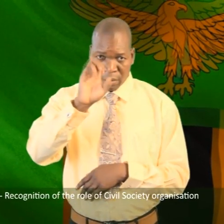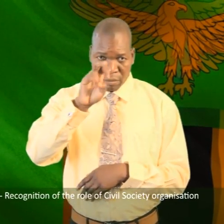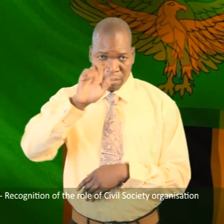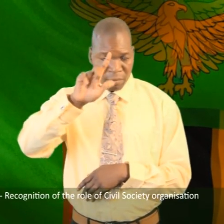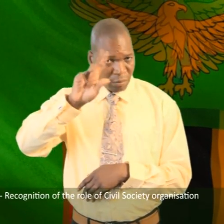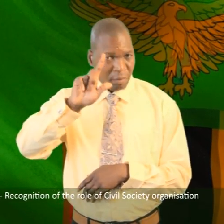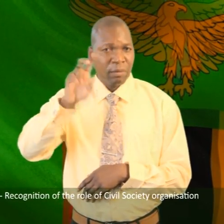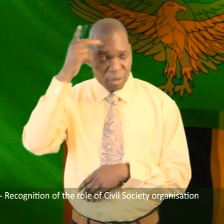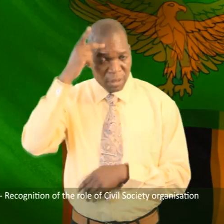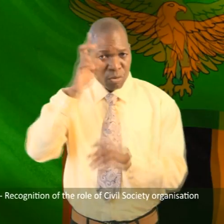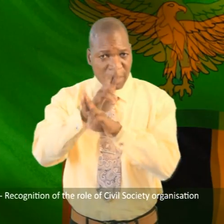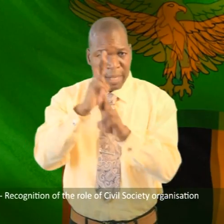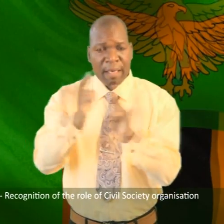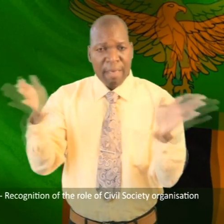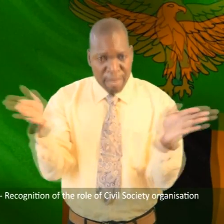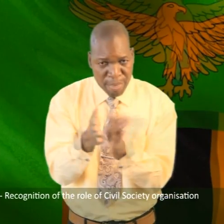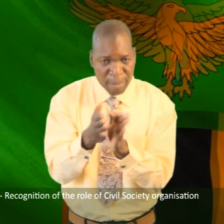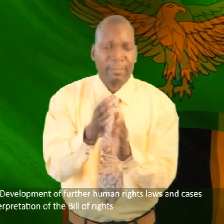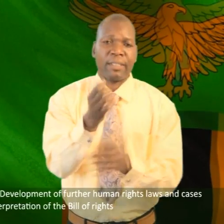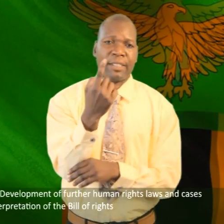society organization. 13.